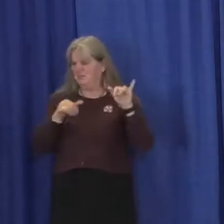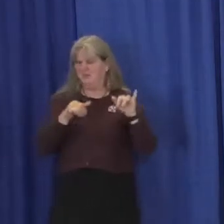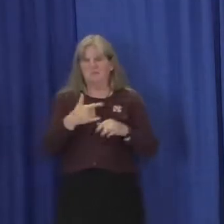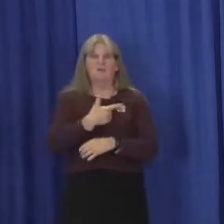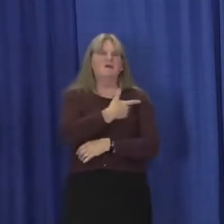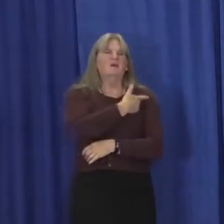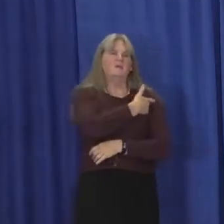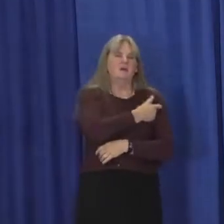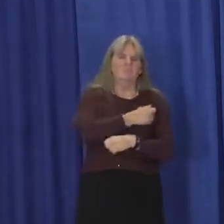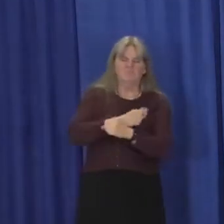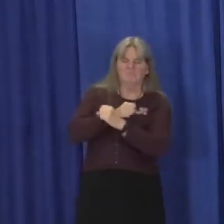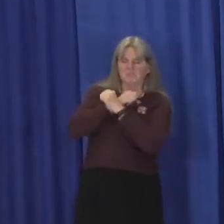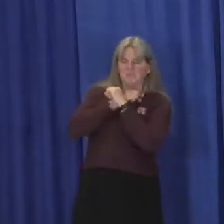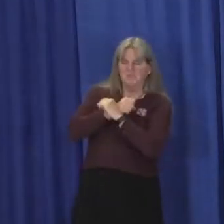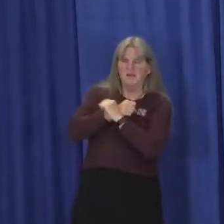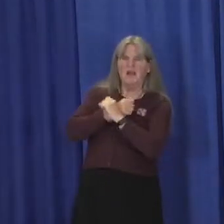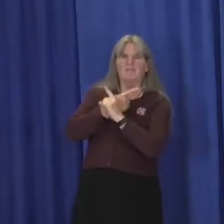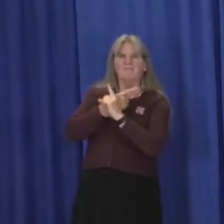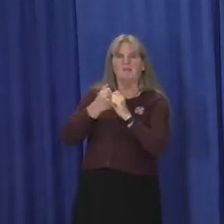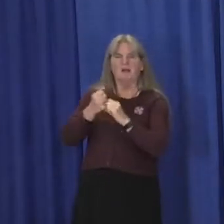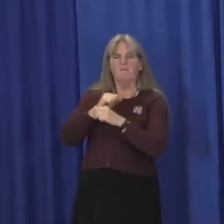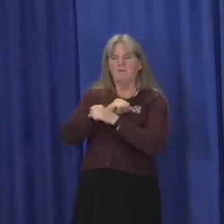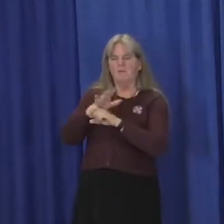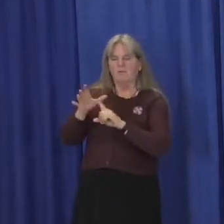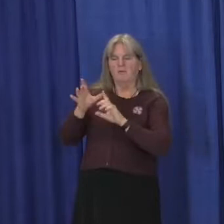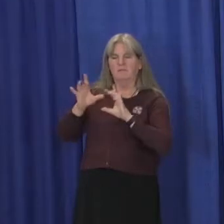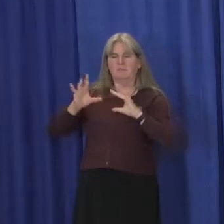Vaccination protects from infection,